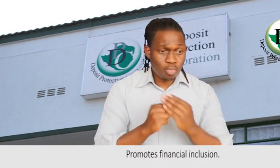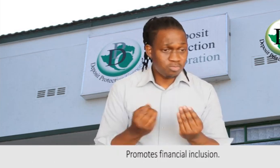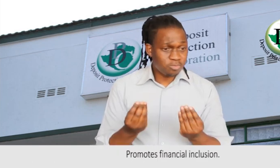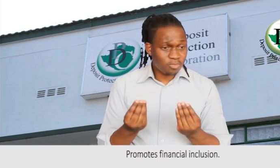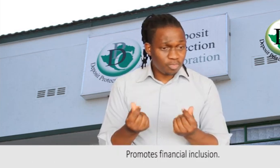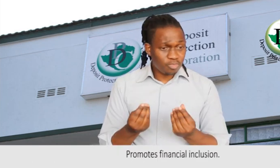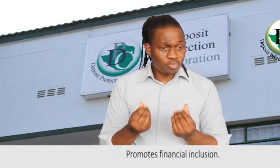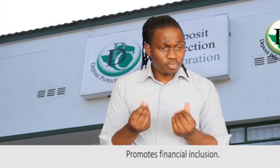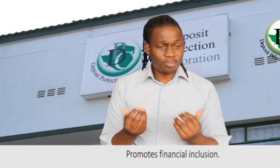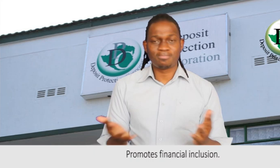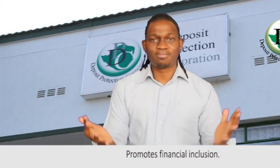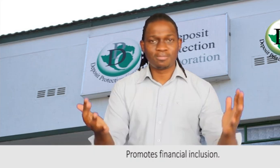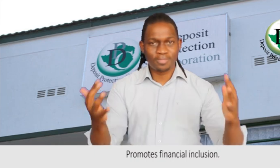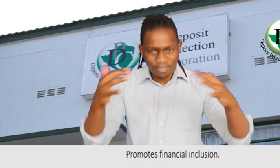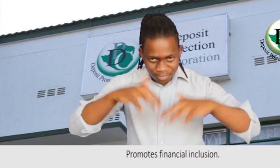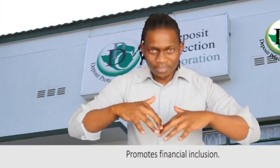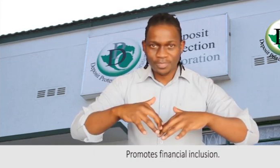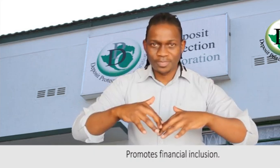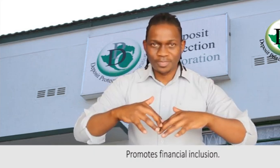Promotes financial inclusion.